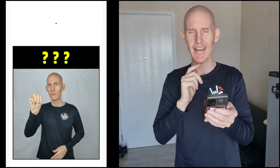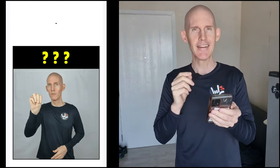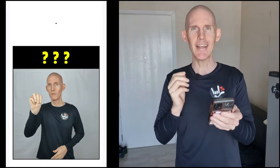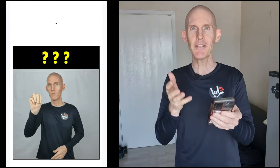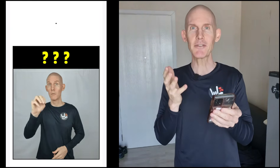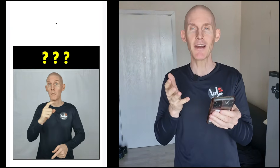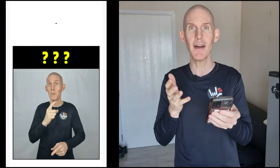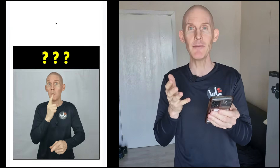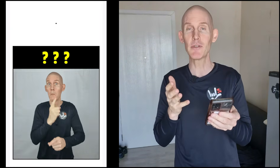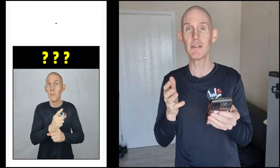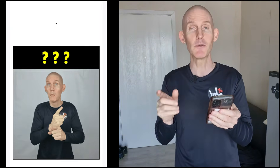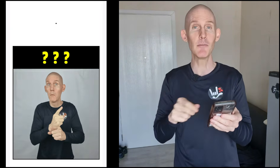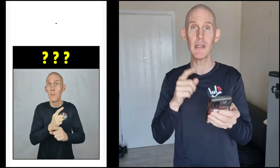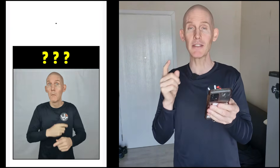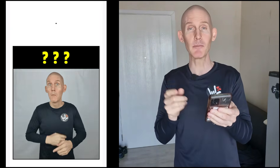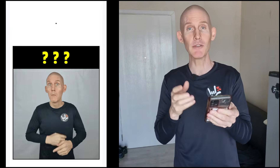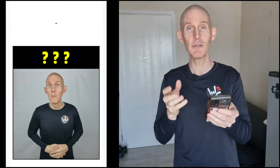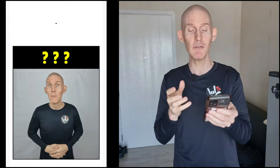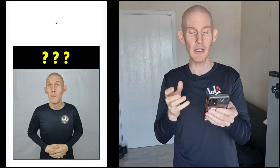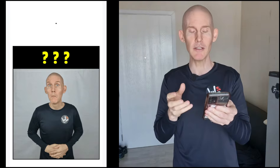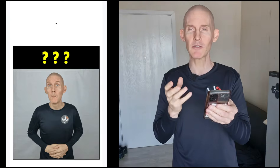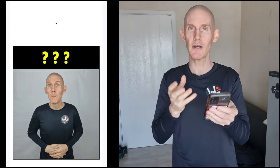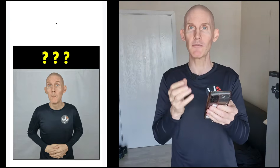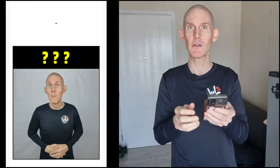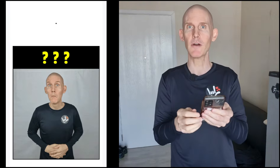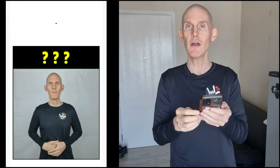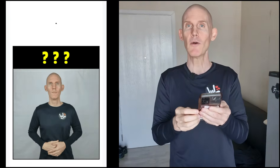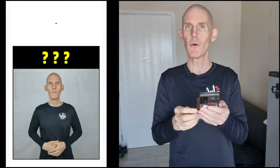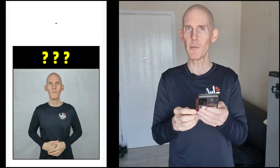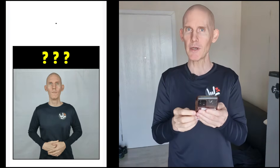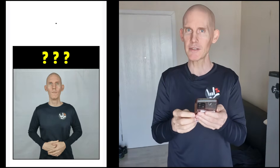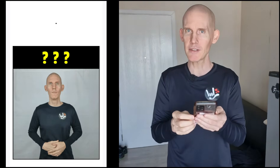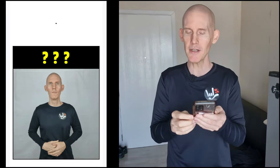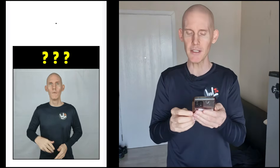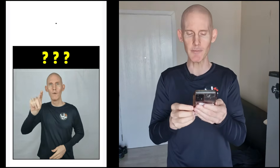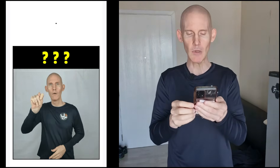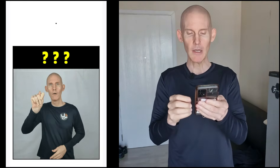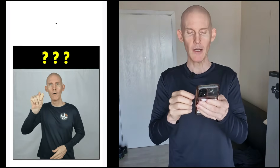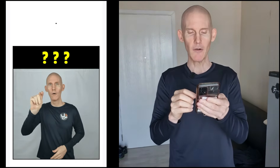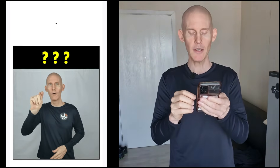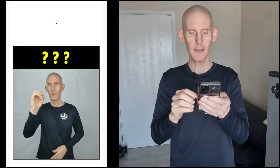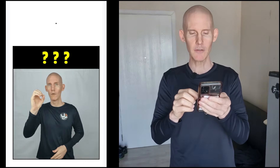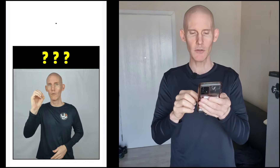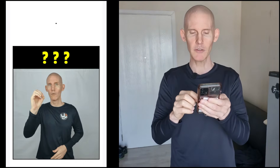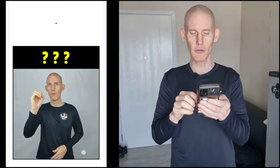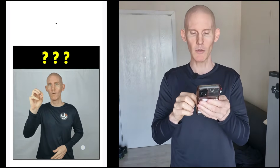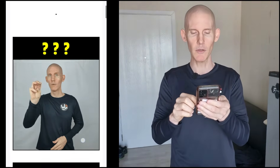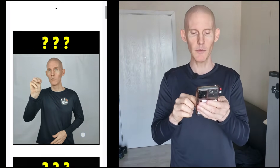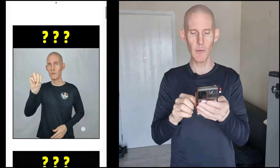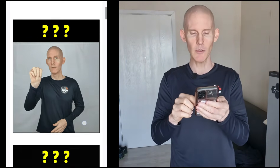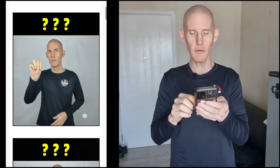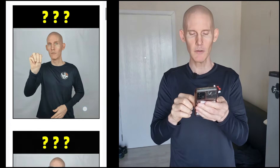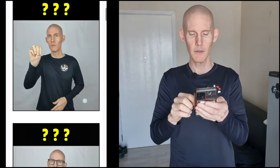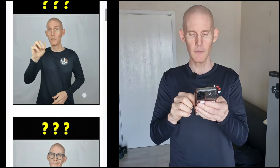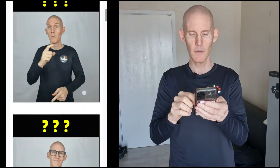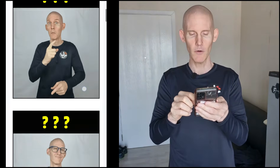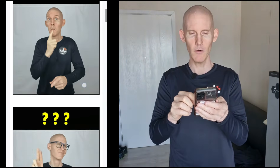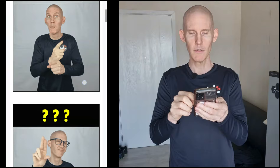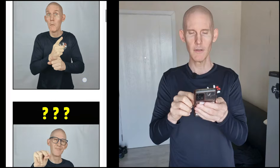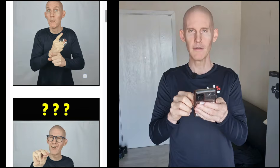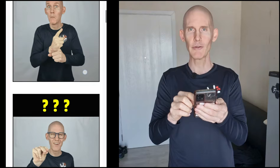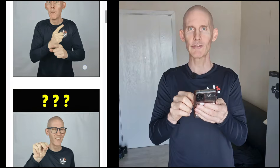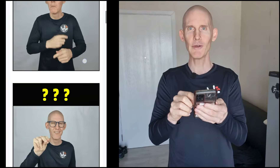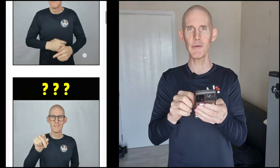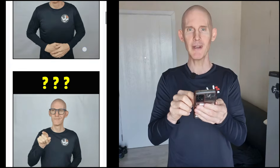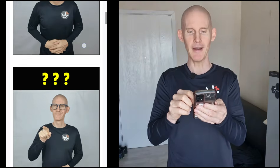signing? Take your time. You can repeat as much as you need and try to figure out what am I signing. All right, so let's scroll a little bit more.